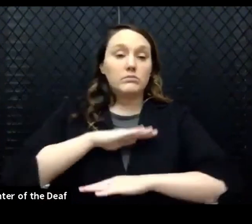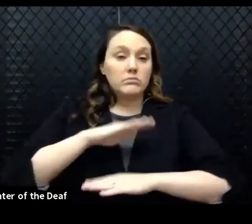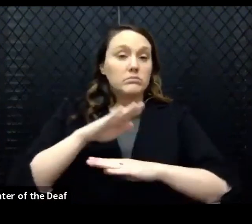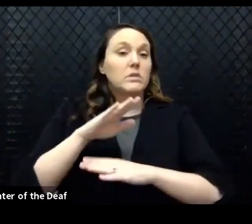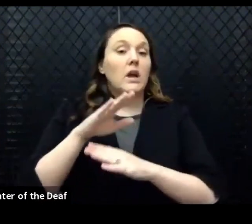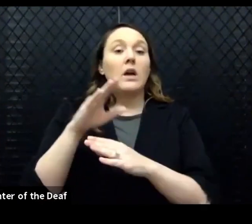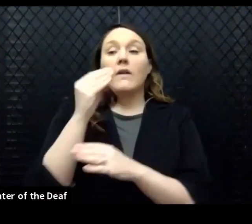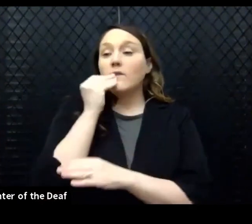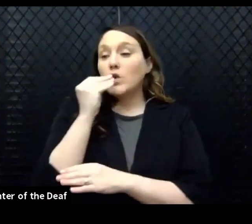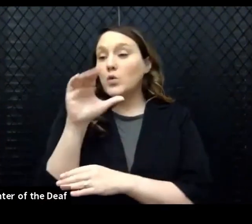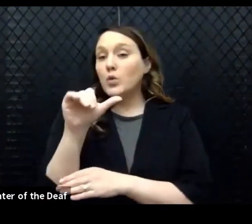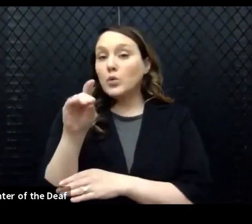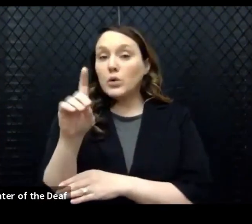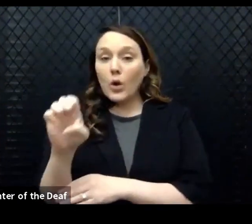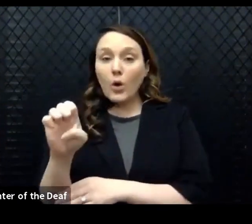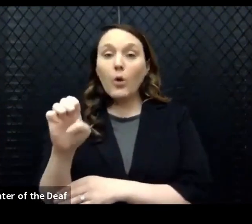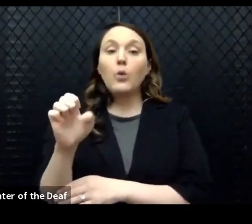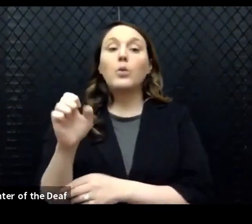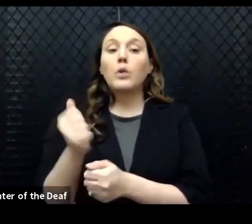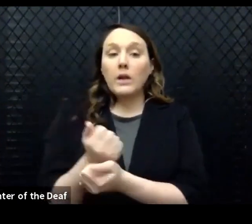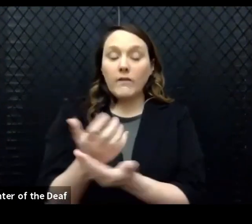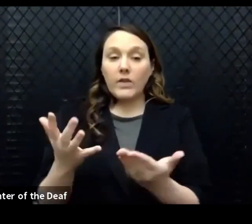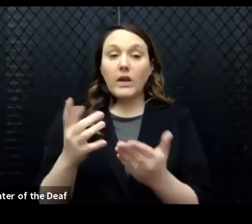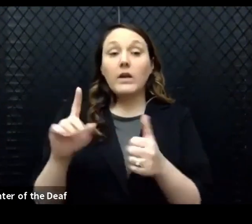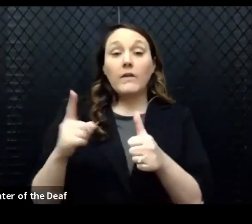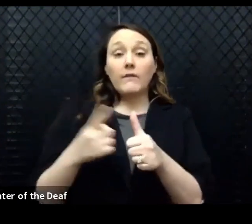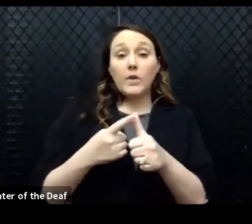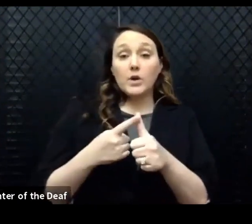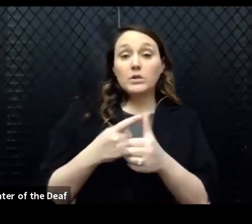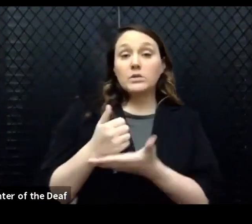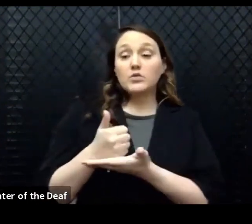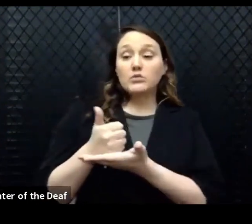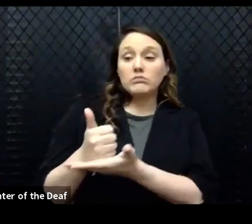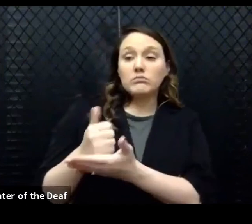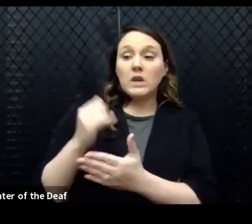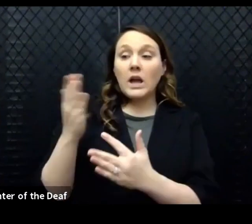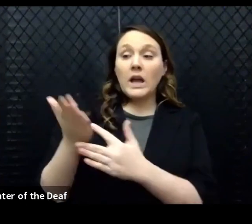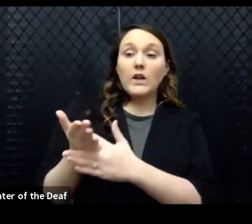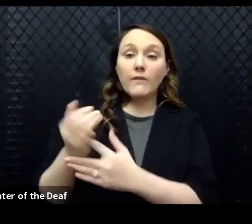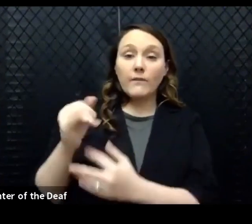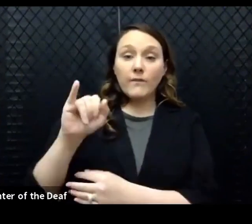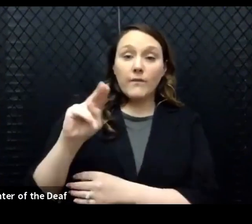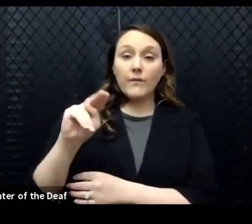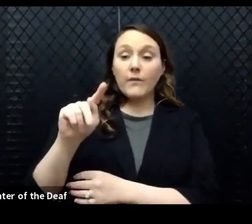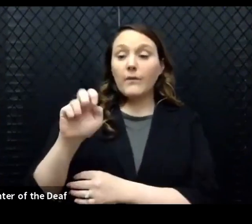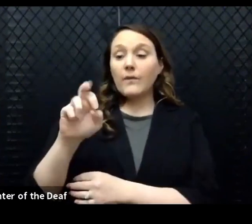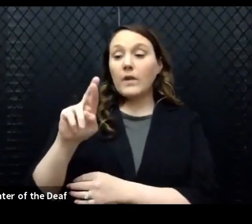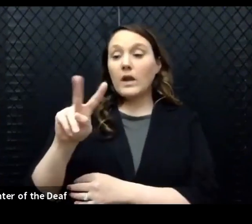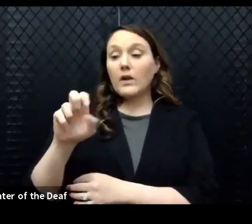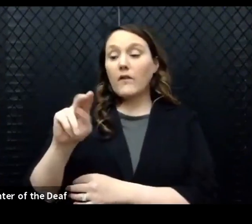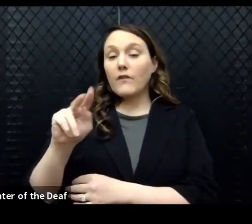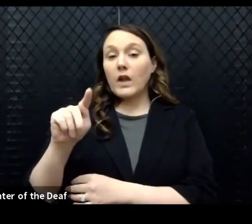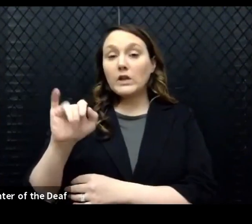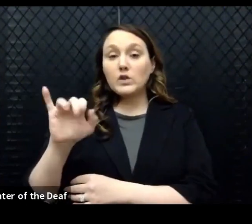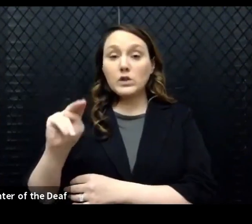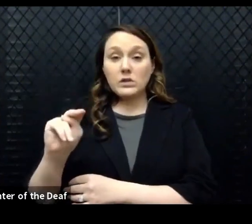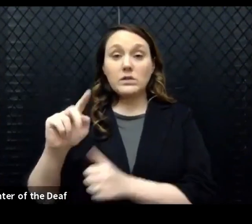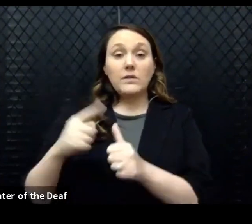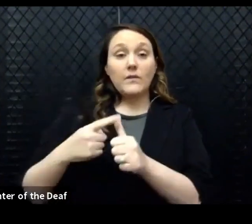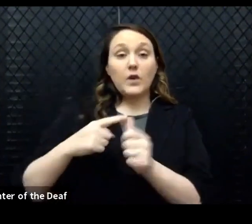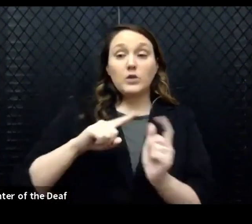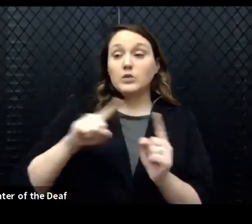recommendations that we make. First, there's the intervention. They go and they educate the people about how to do things,